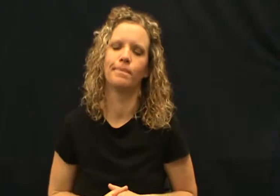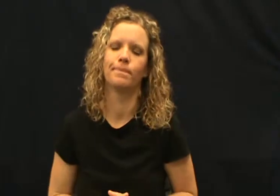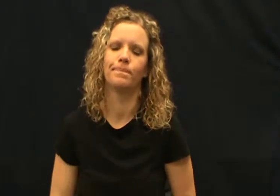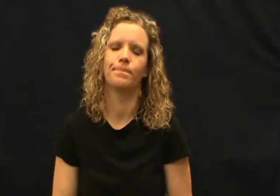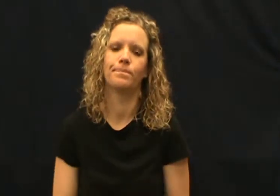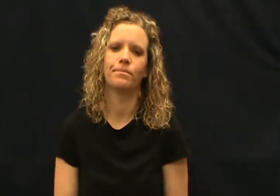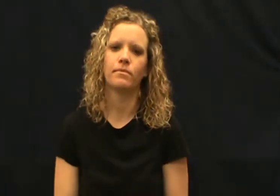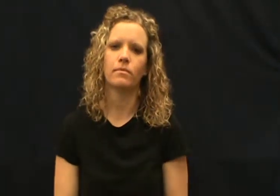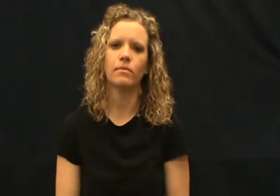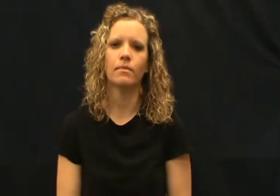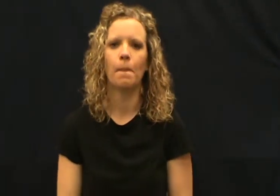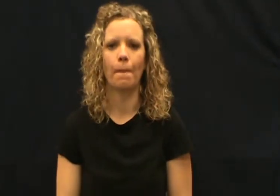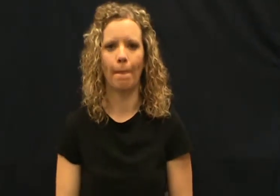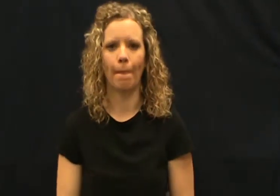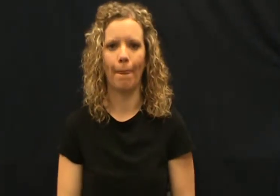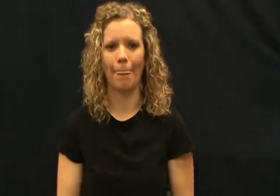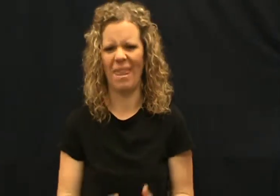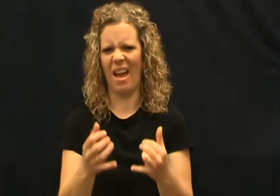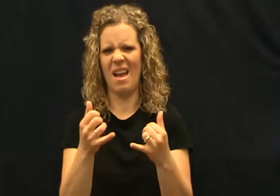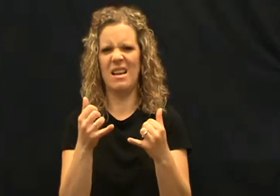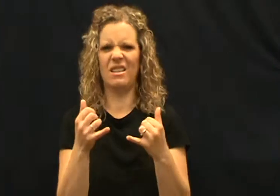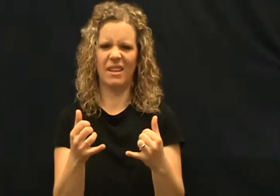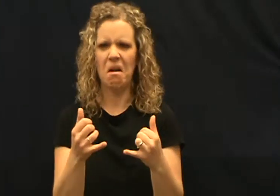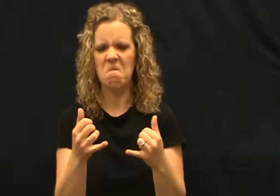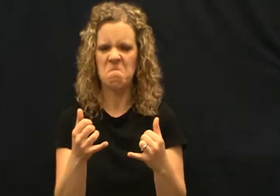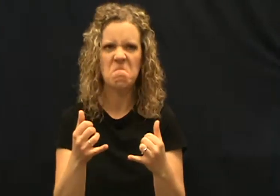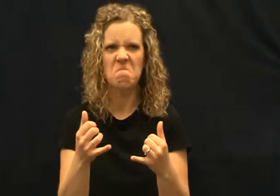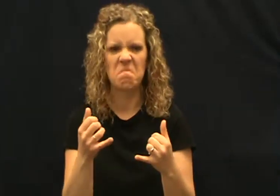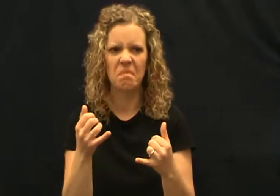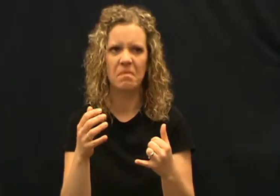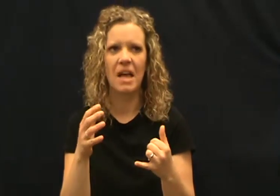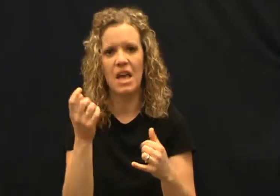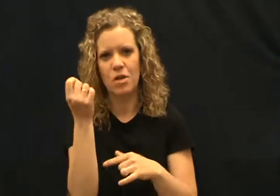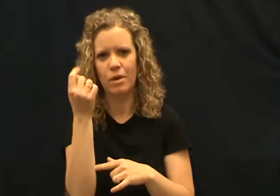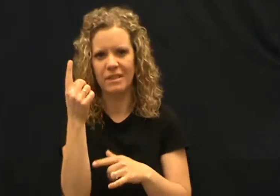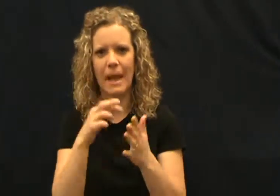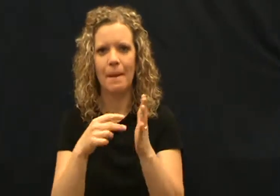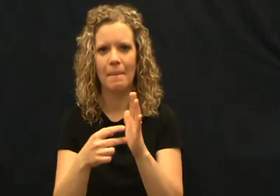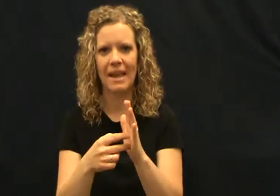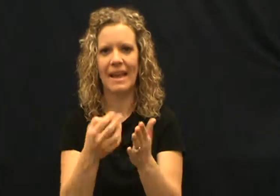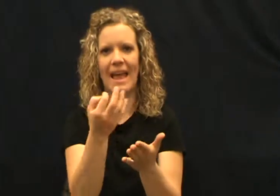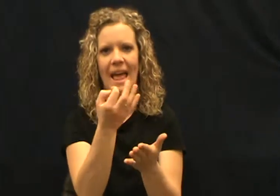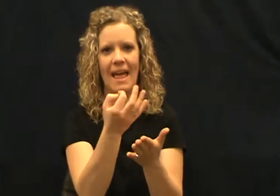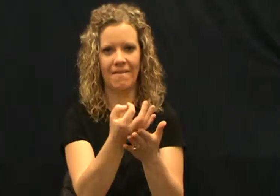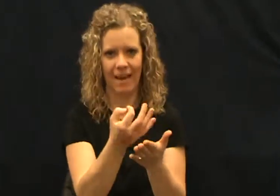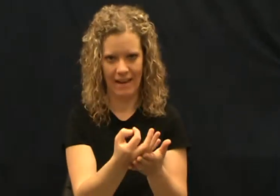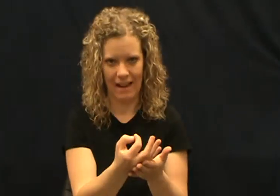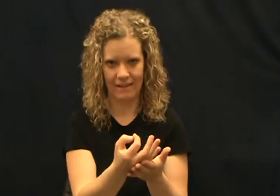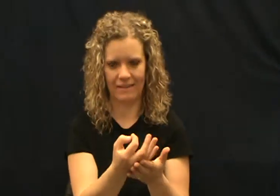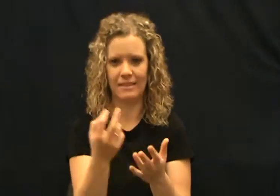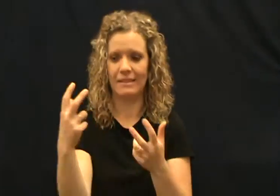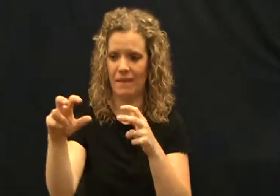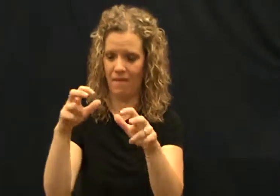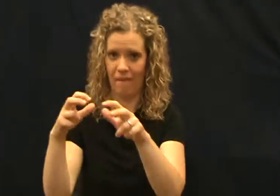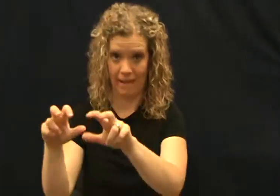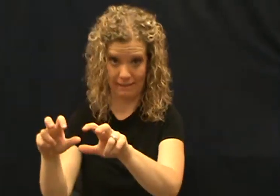So now that we have a basic idea of what we mean by financing and investing transactions, we're going to do what we call